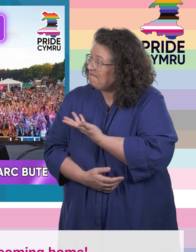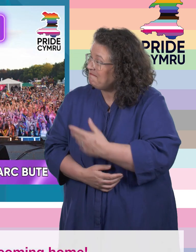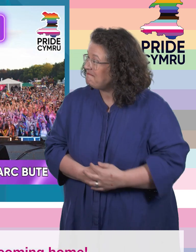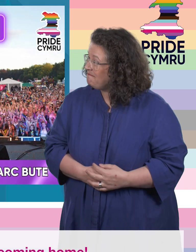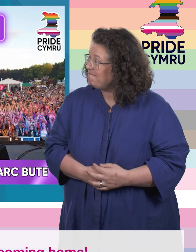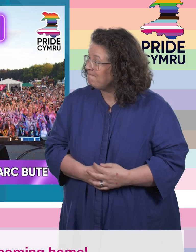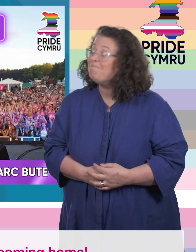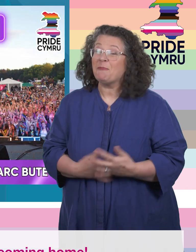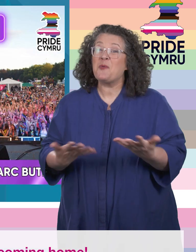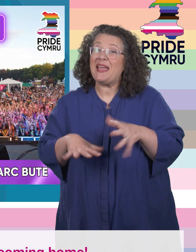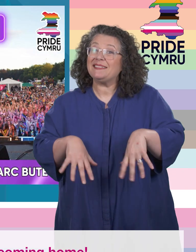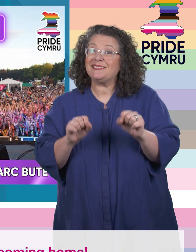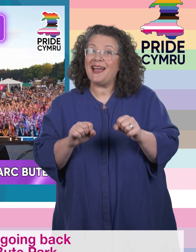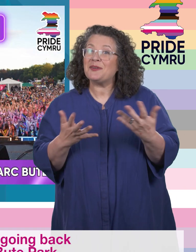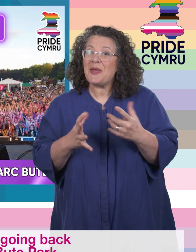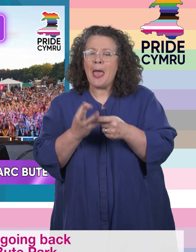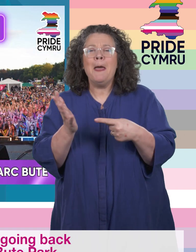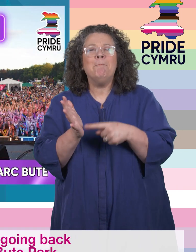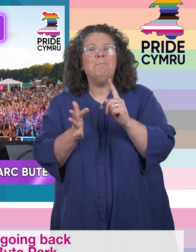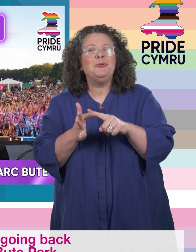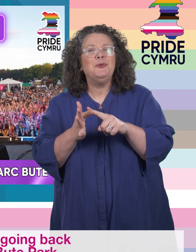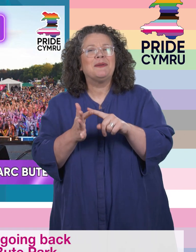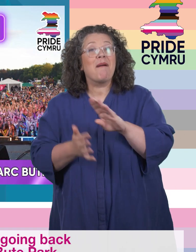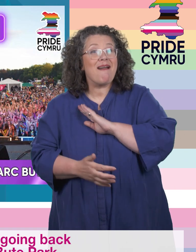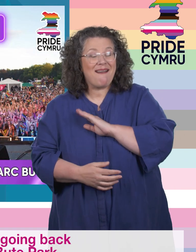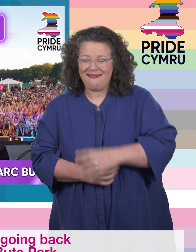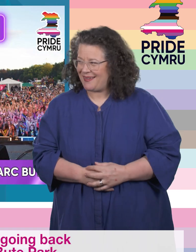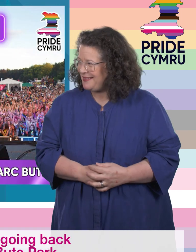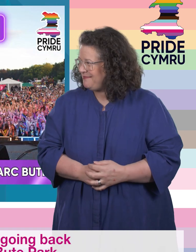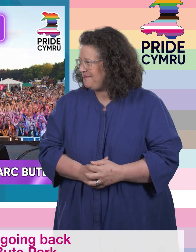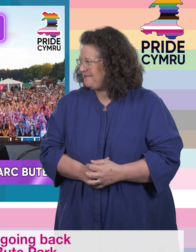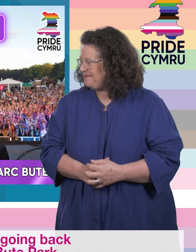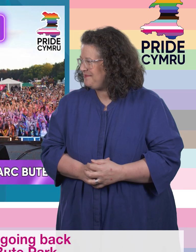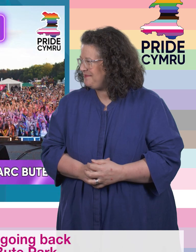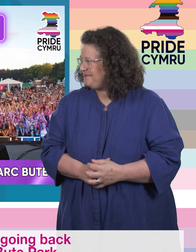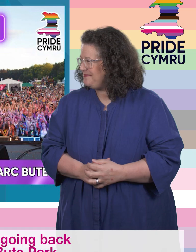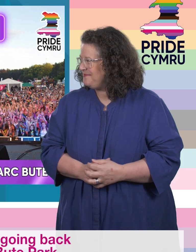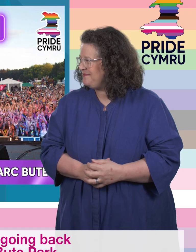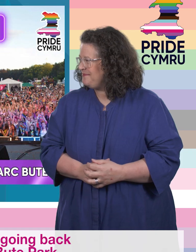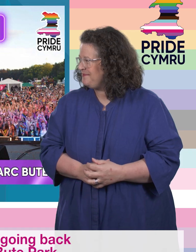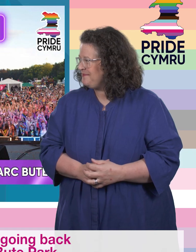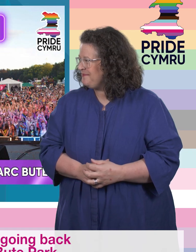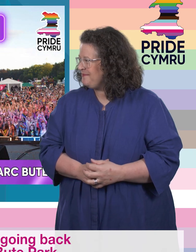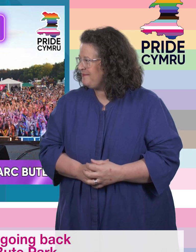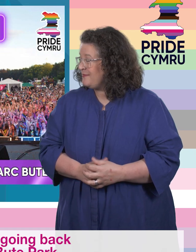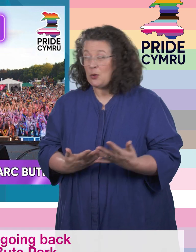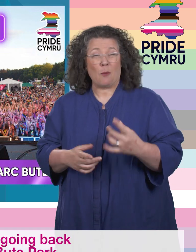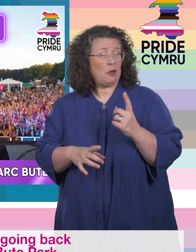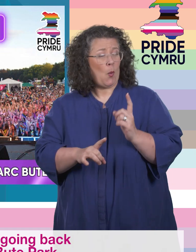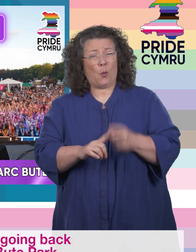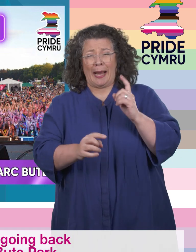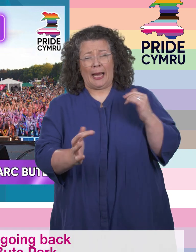Pride is going home. Next year, Pride is going back where it was started in Butte